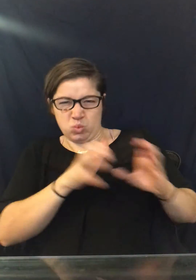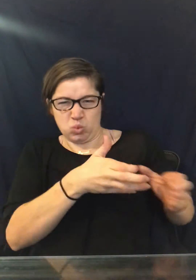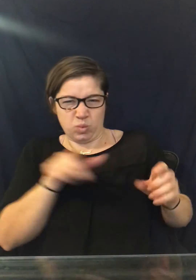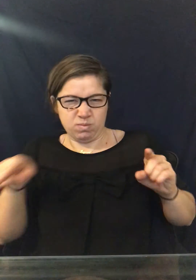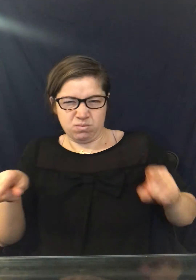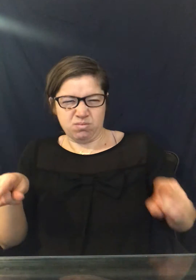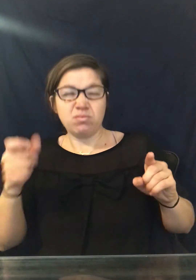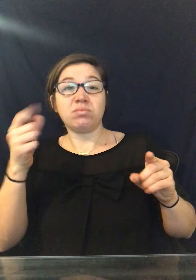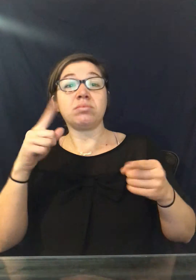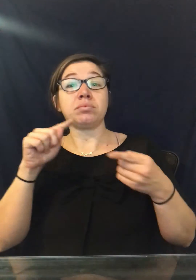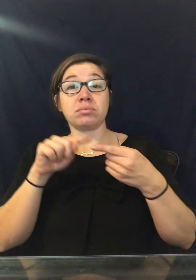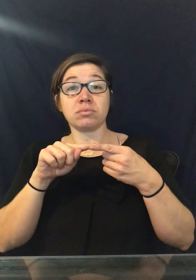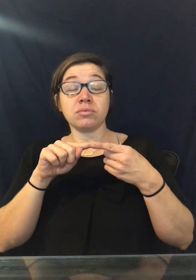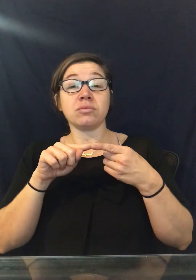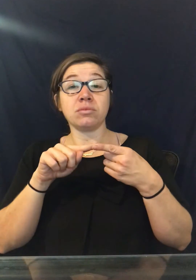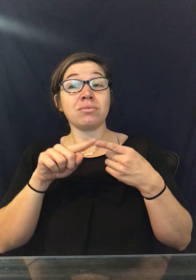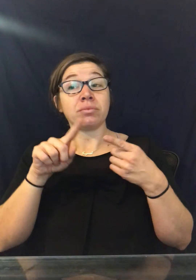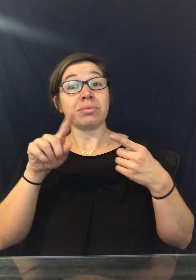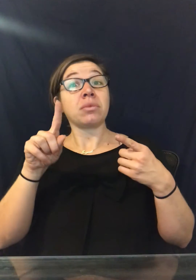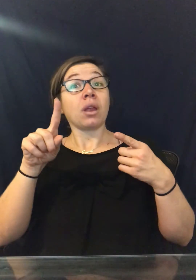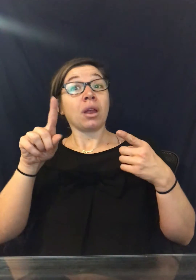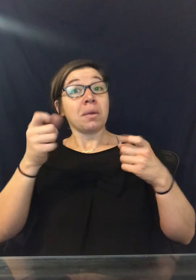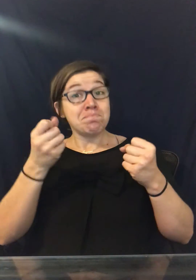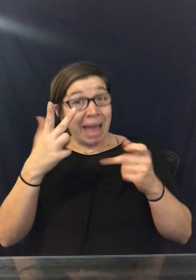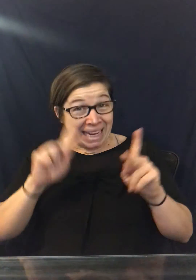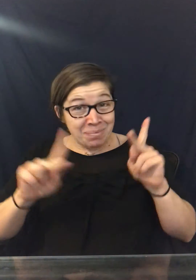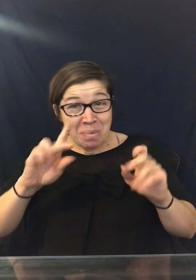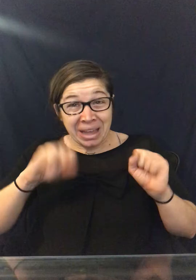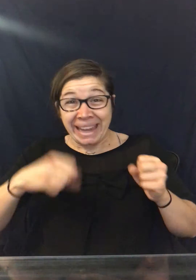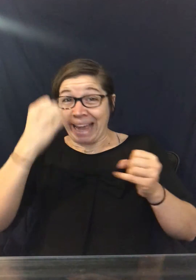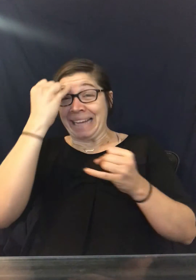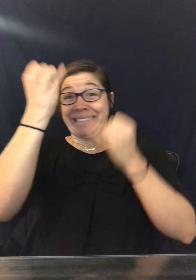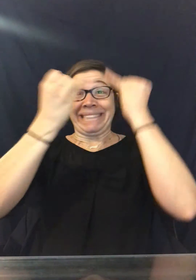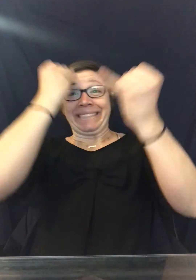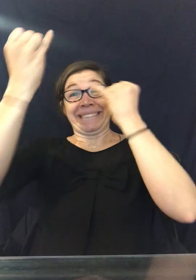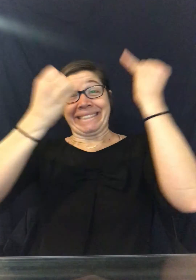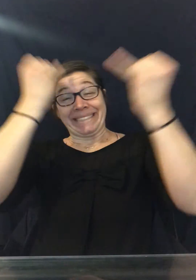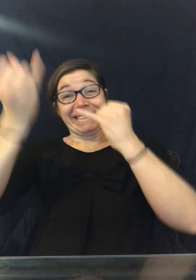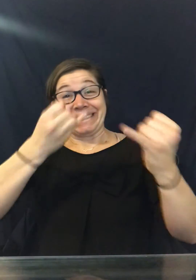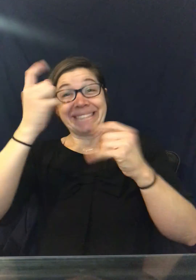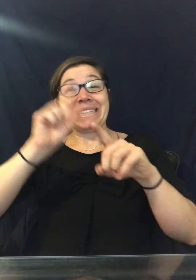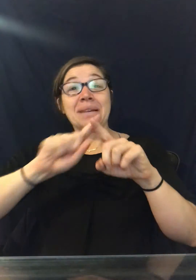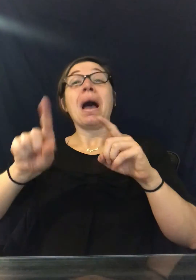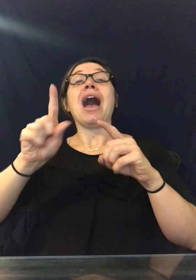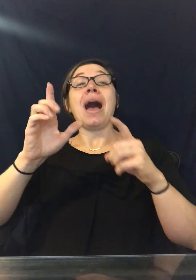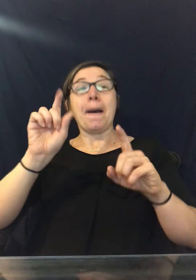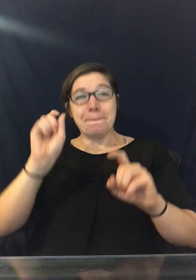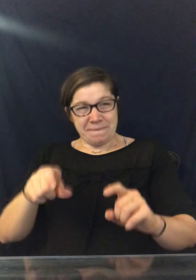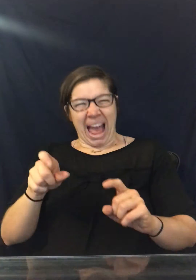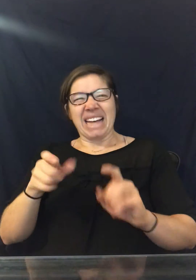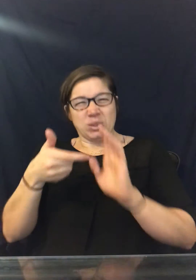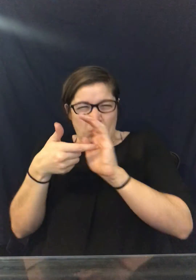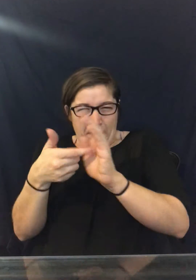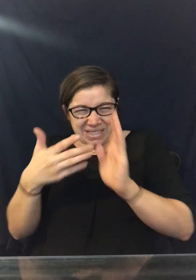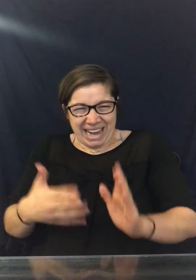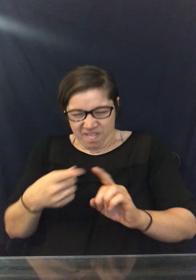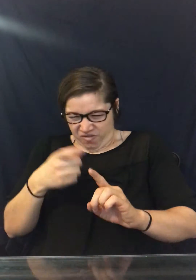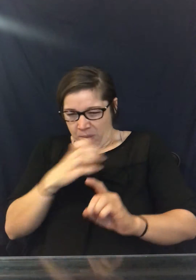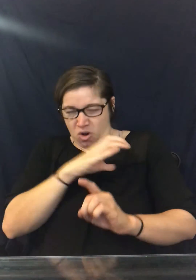other people come up with ideas for laws. Next, we see a state legislature. So this would only be for the U.S.